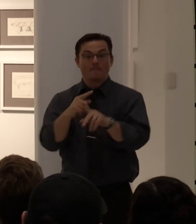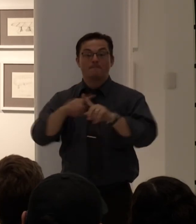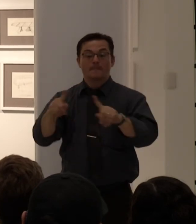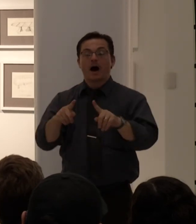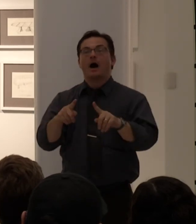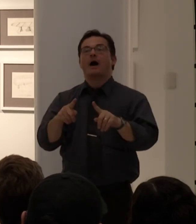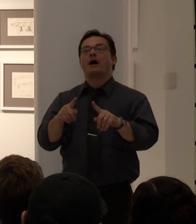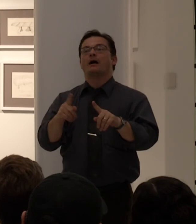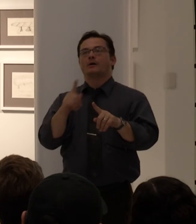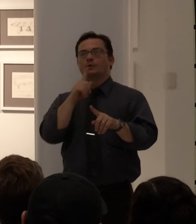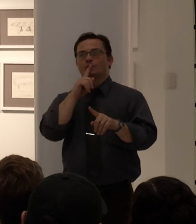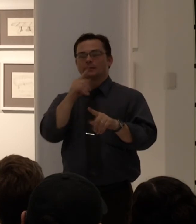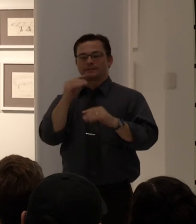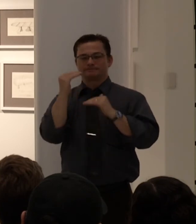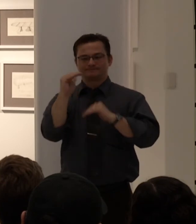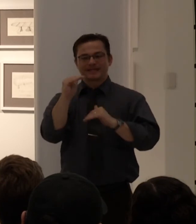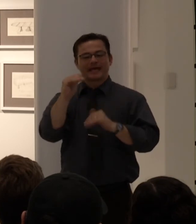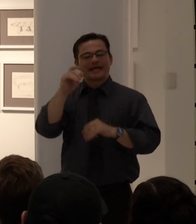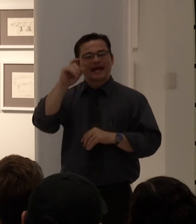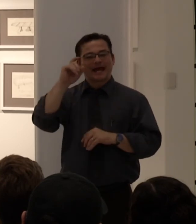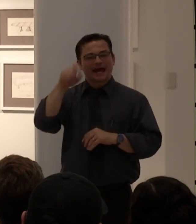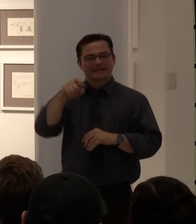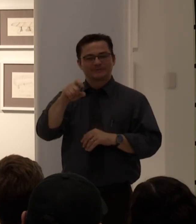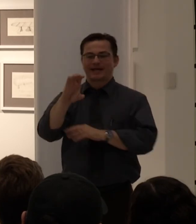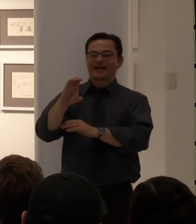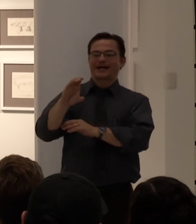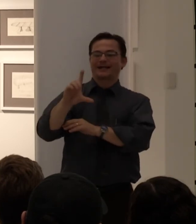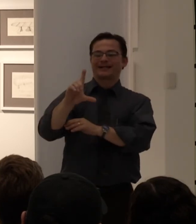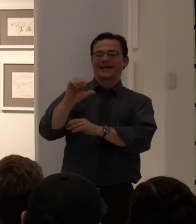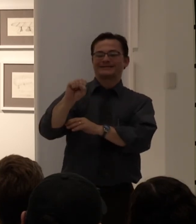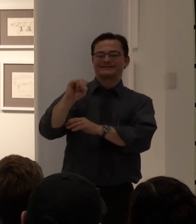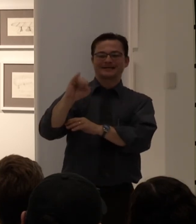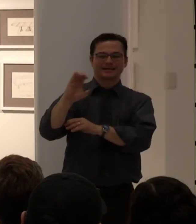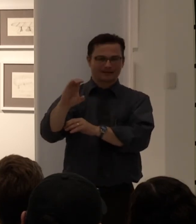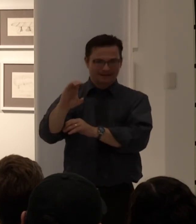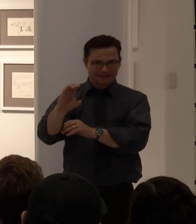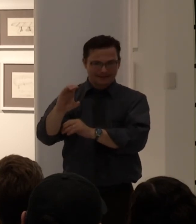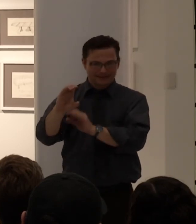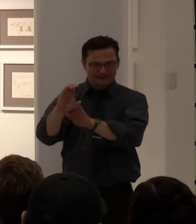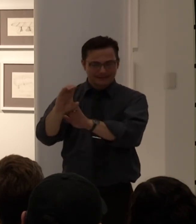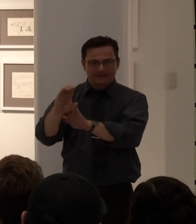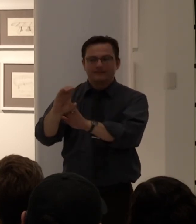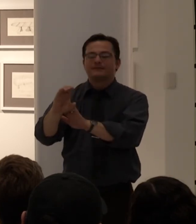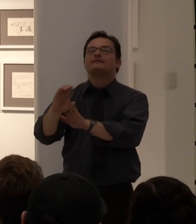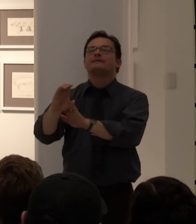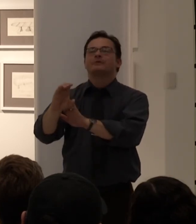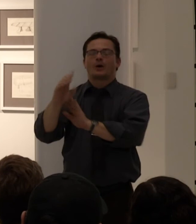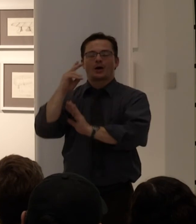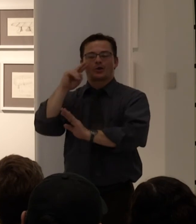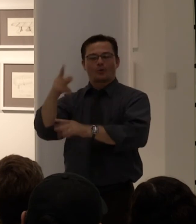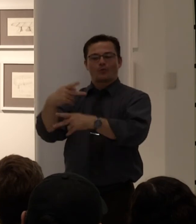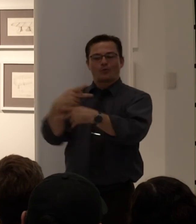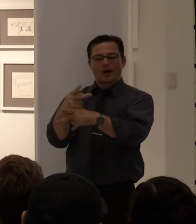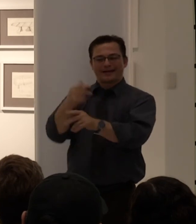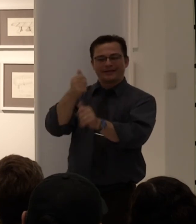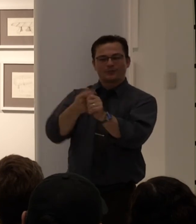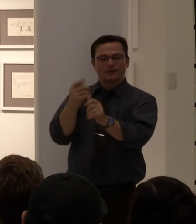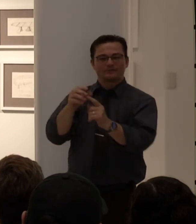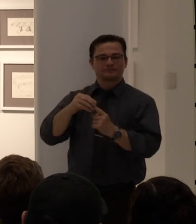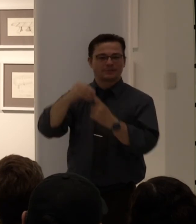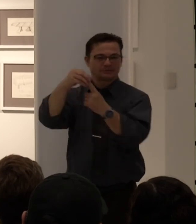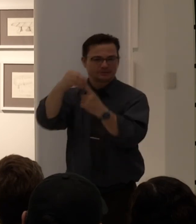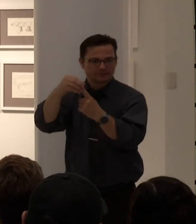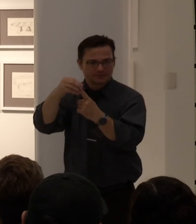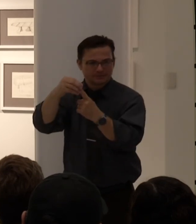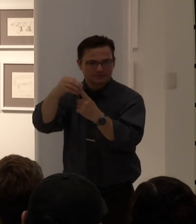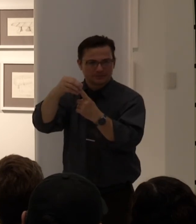criteria for me, it has to be a classic. So when you look at our products, each of them is unique. It